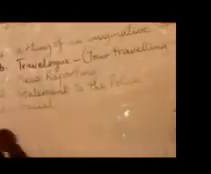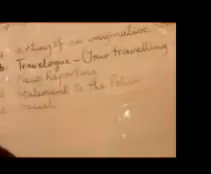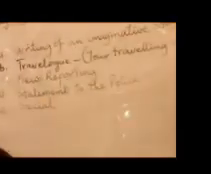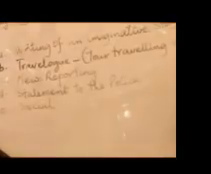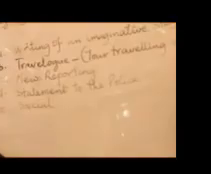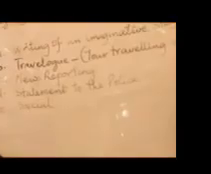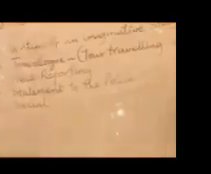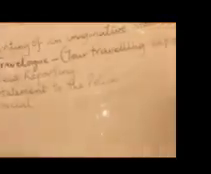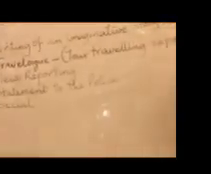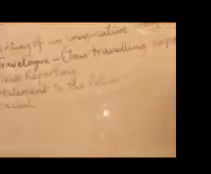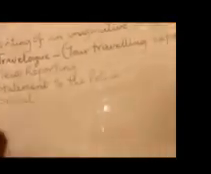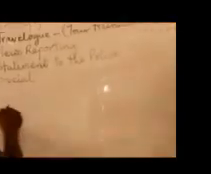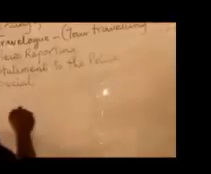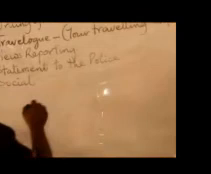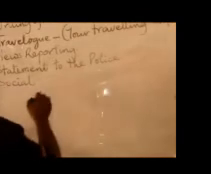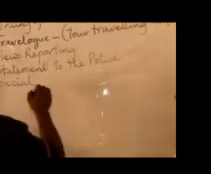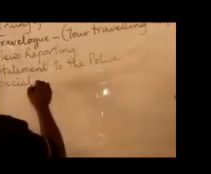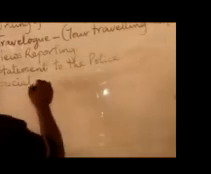diary.